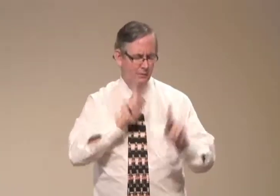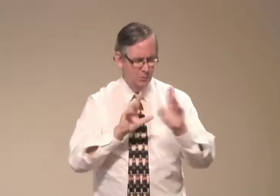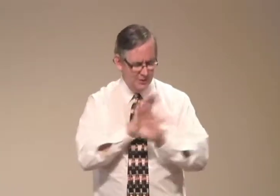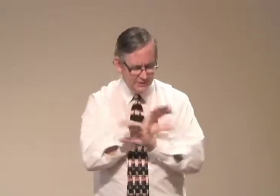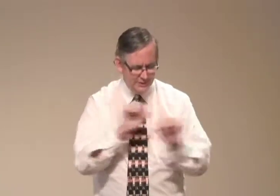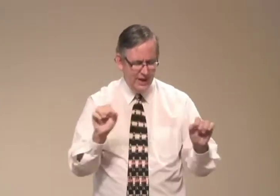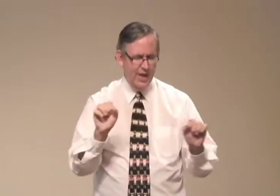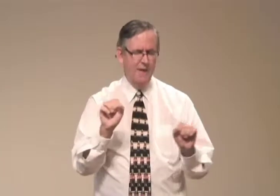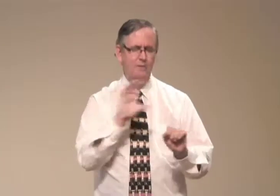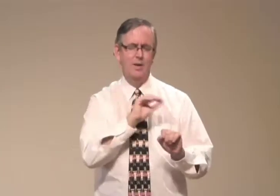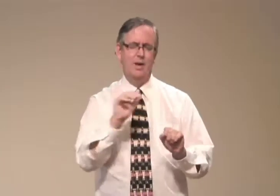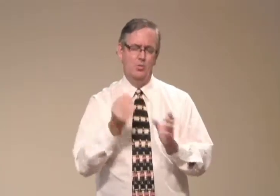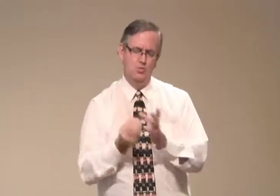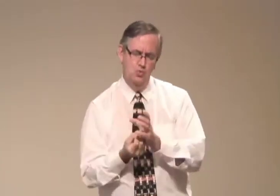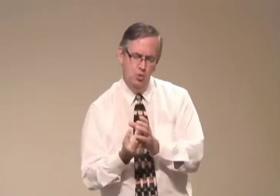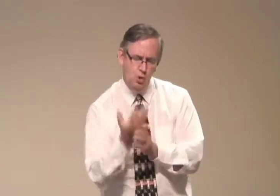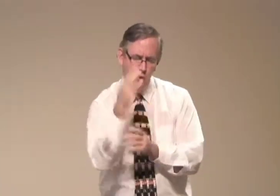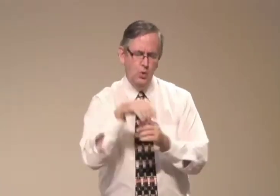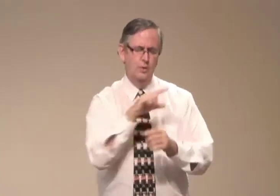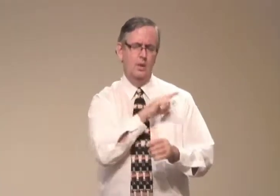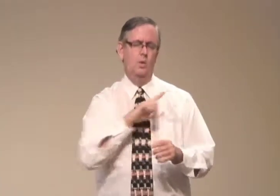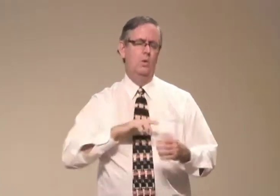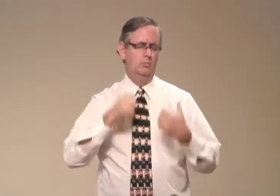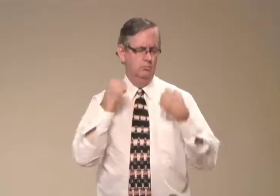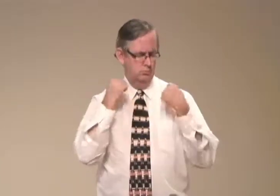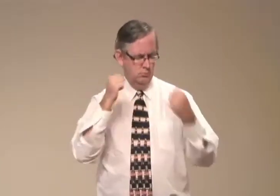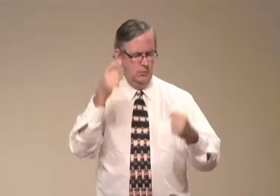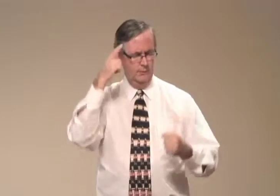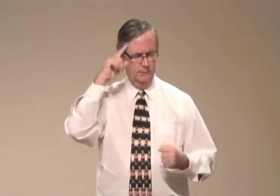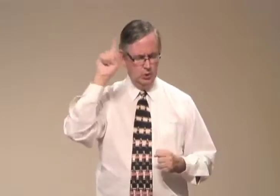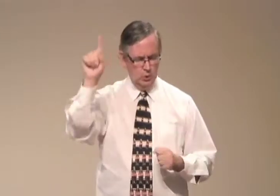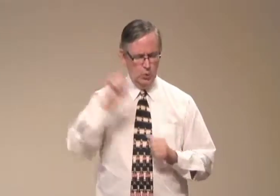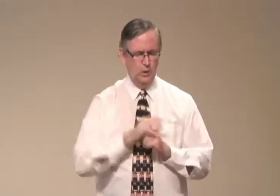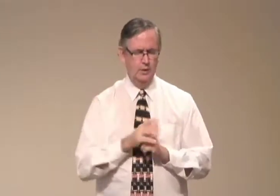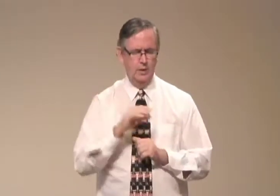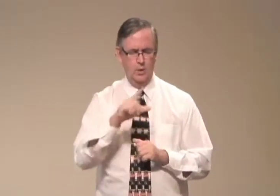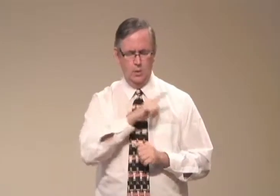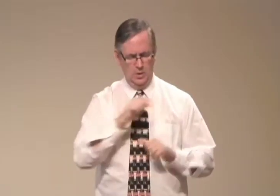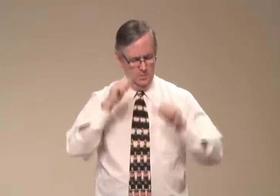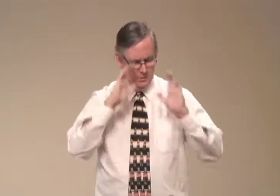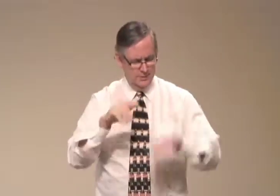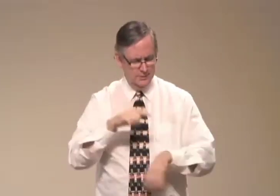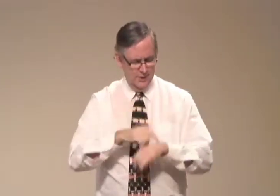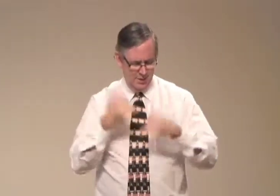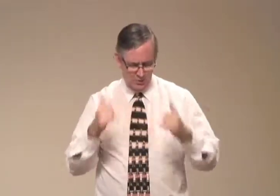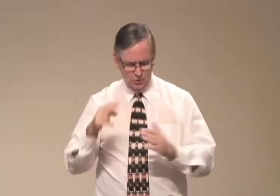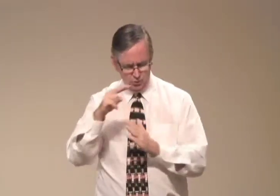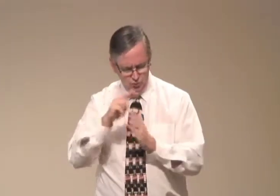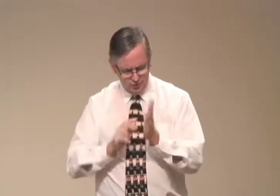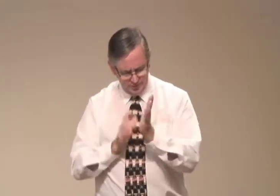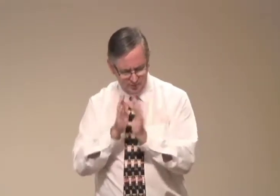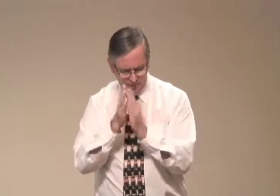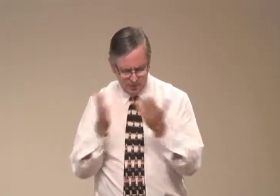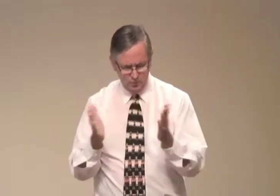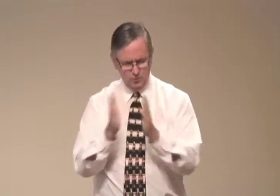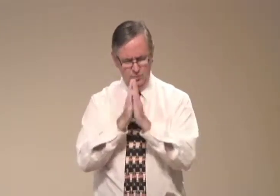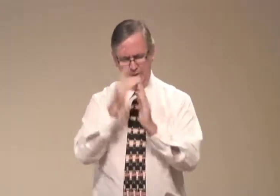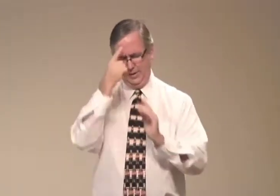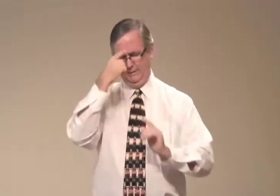community around them. Lord, I pray that deaf will be saved, and grow in the Lord here, and be strengthened for you. Lord, bless our time as we